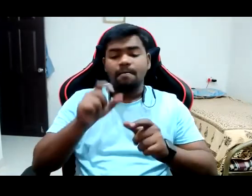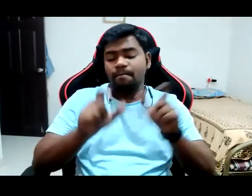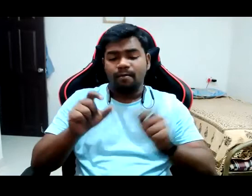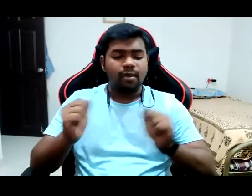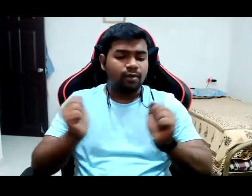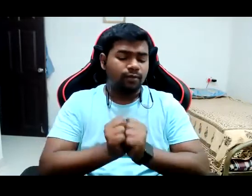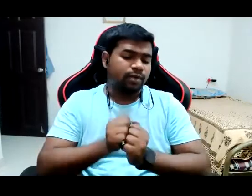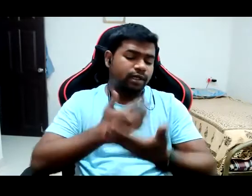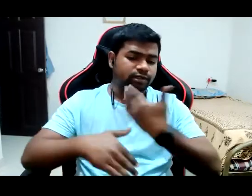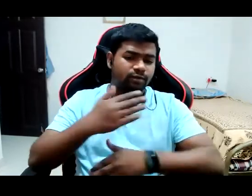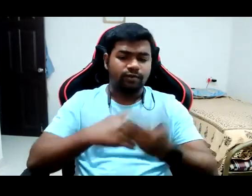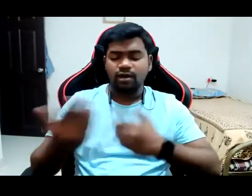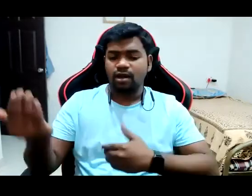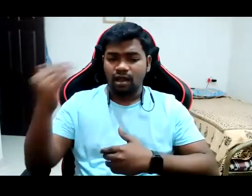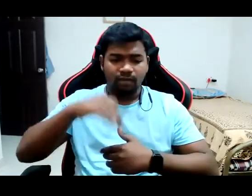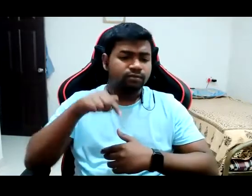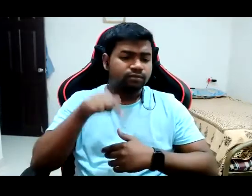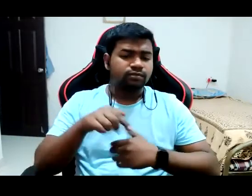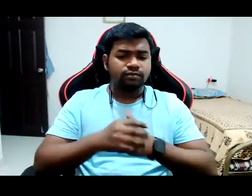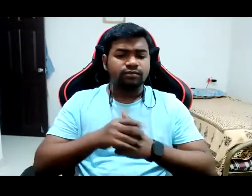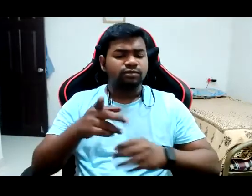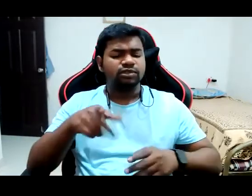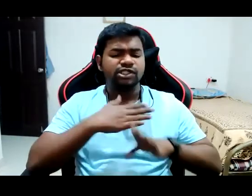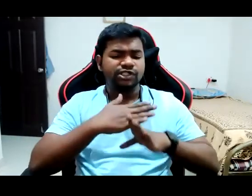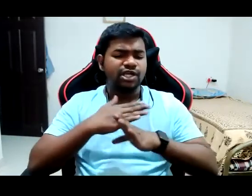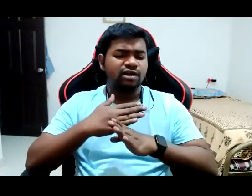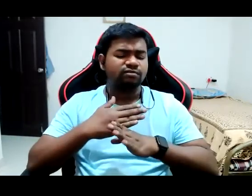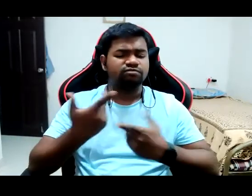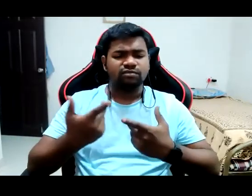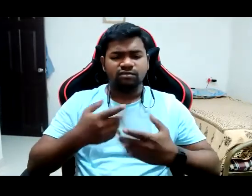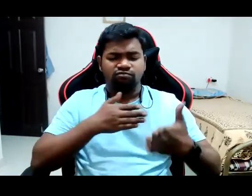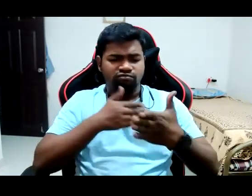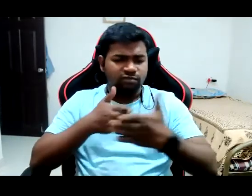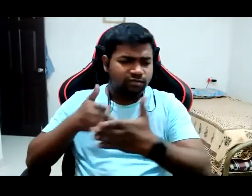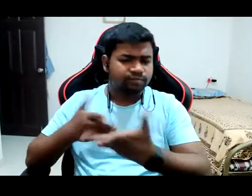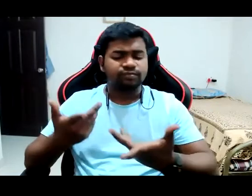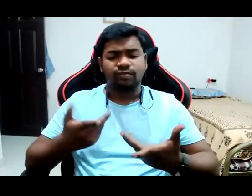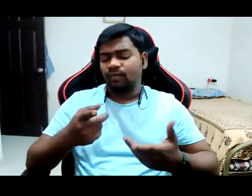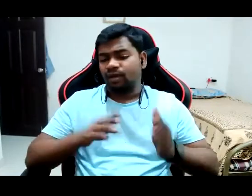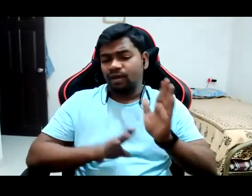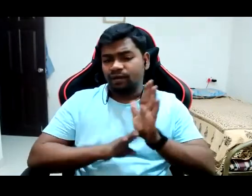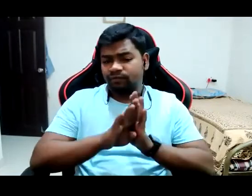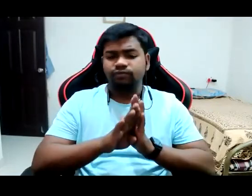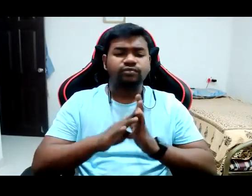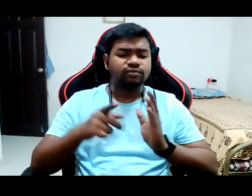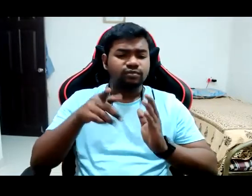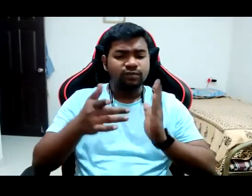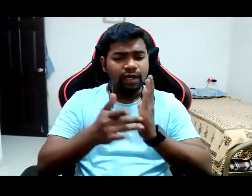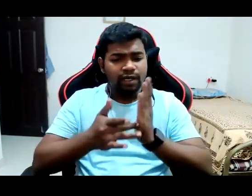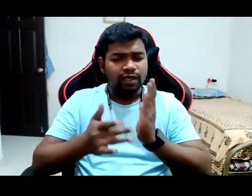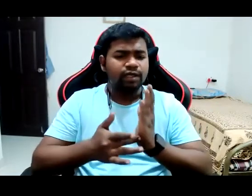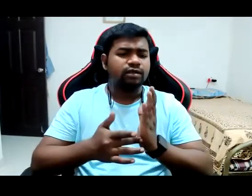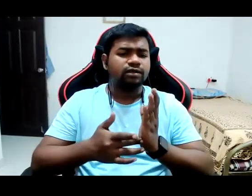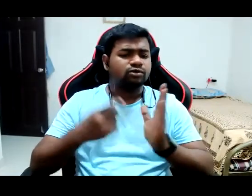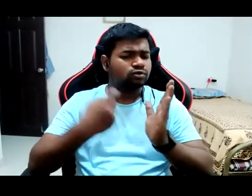in and will basically share challenges that they think we can actually develop some technical prototypes on, right?